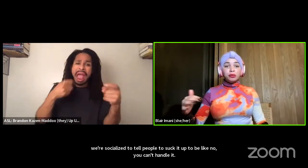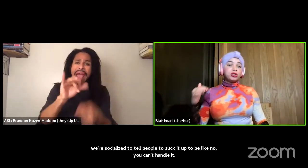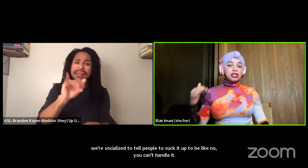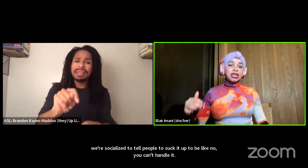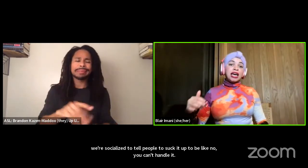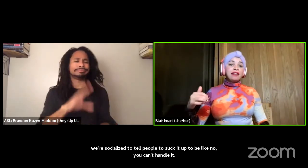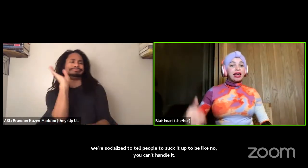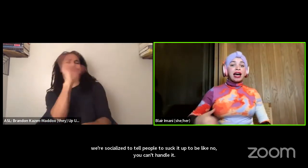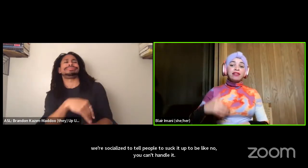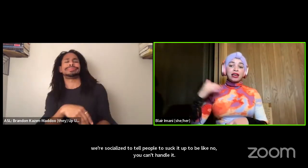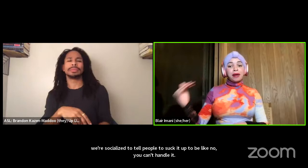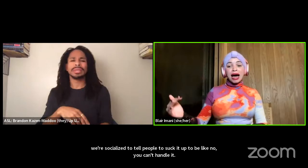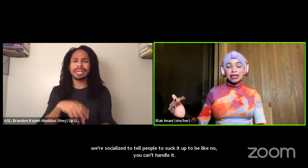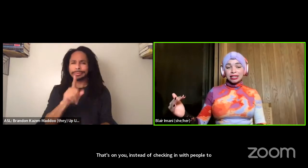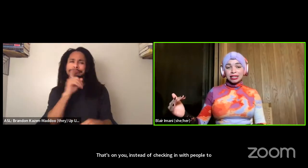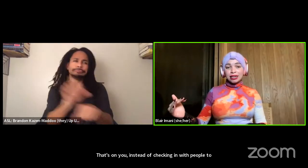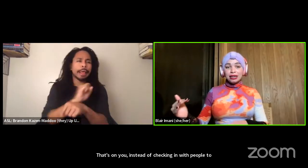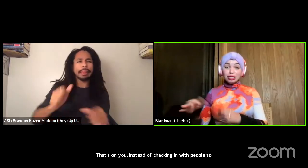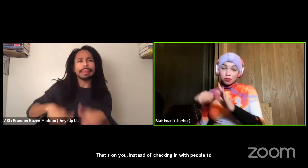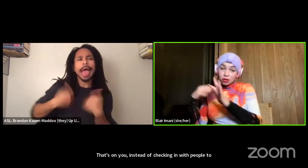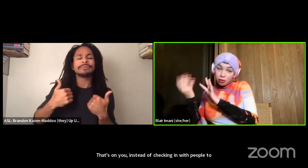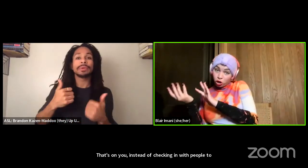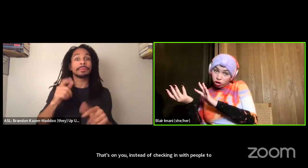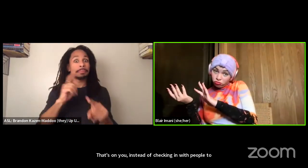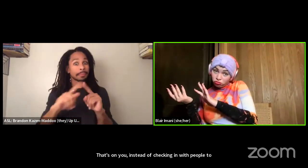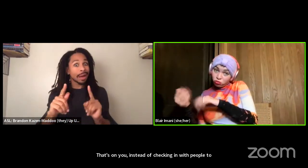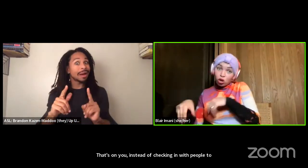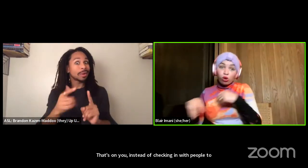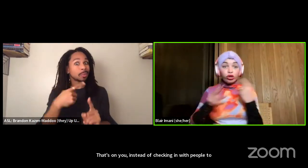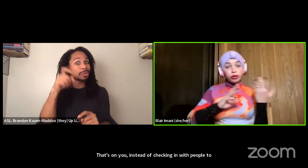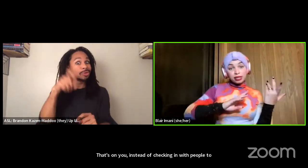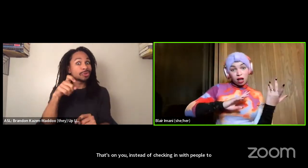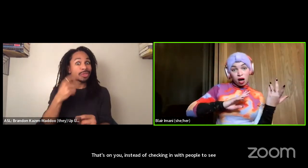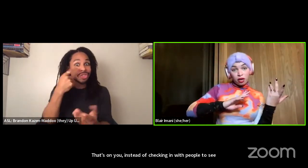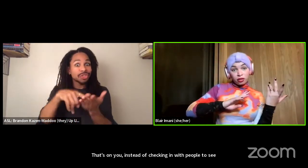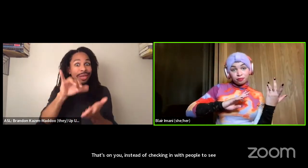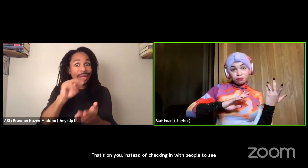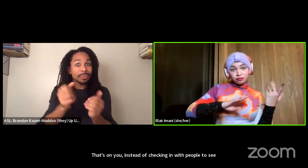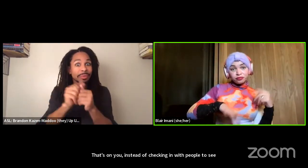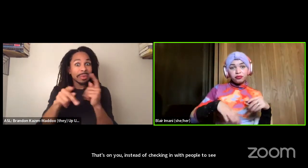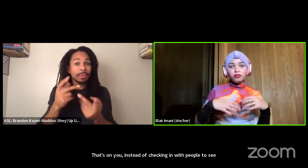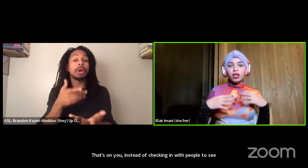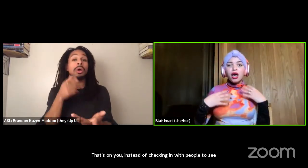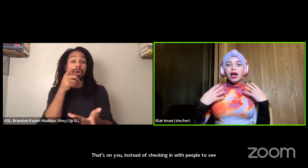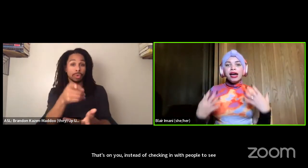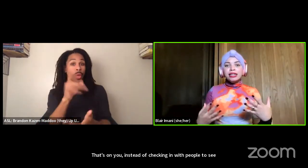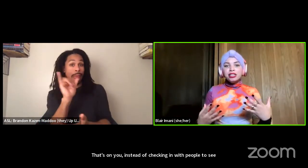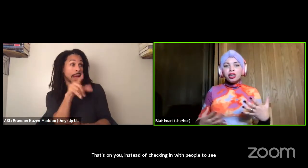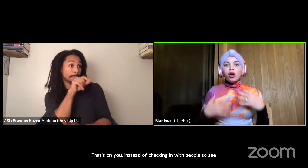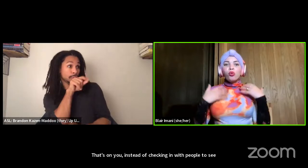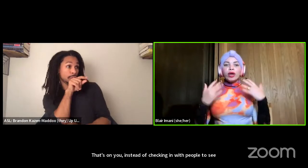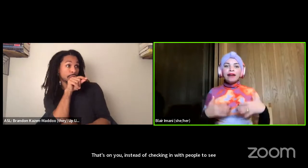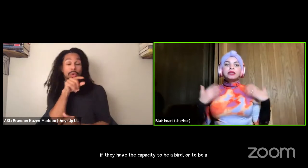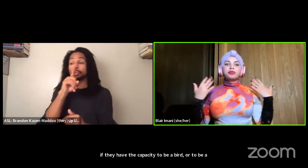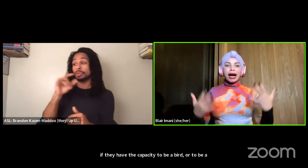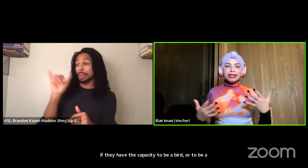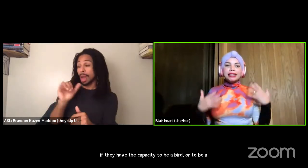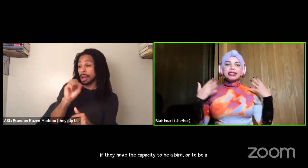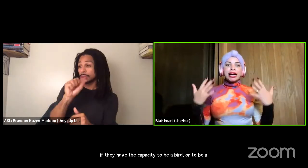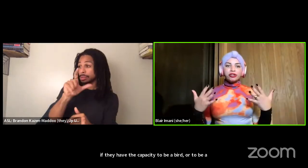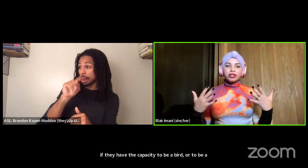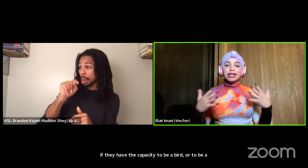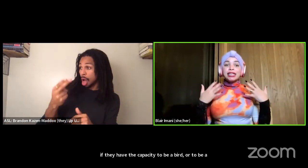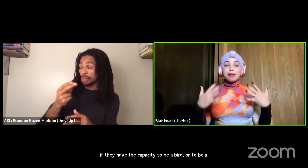checking in with people to see if they have the capacity to be a bird or to be a sloth. And so we have